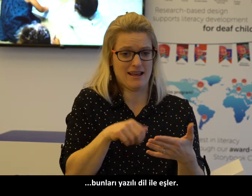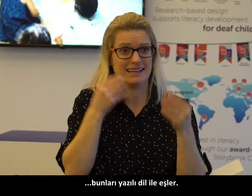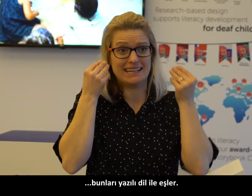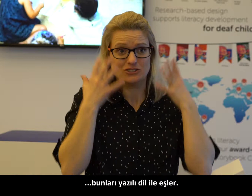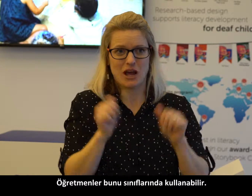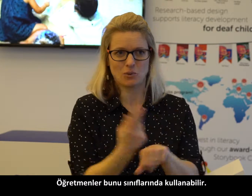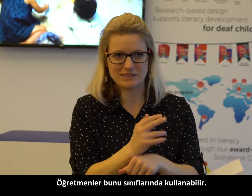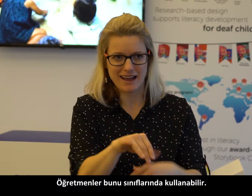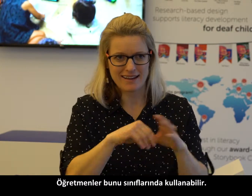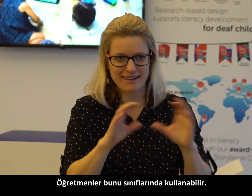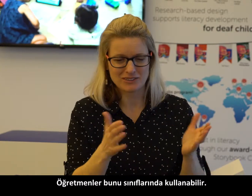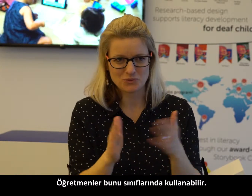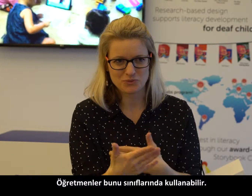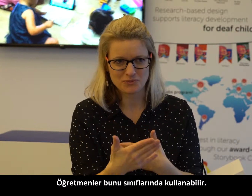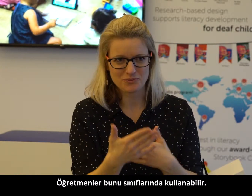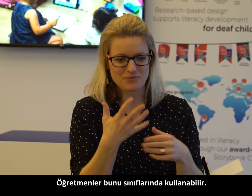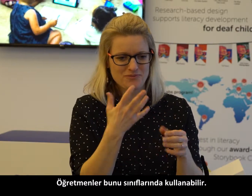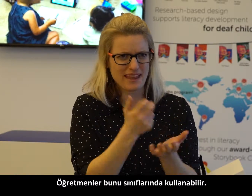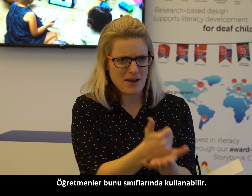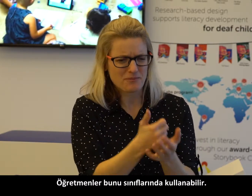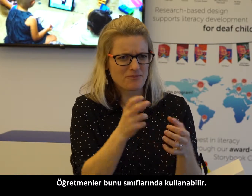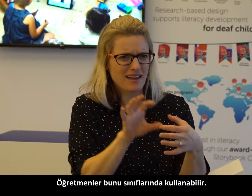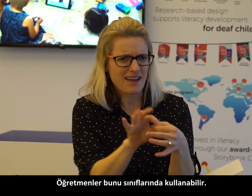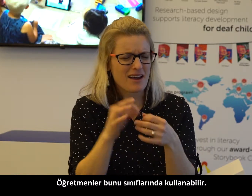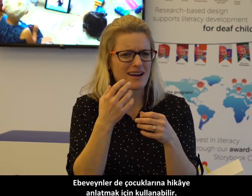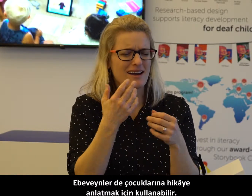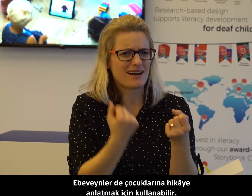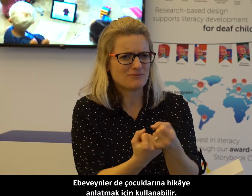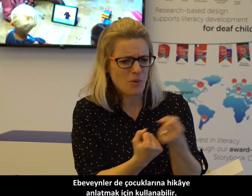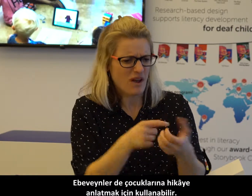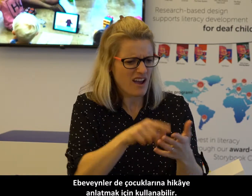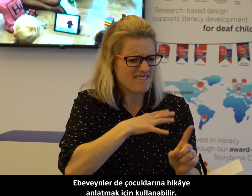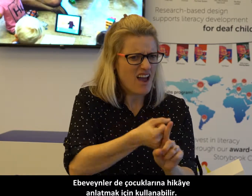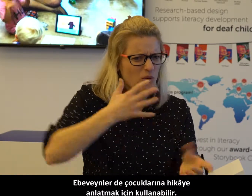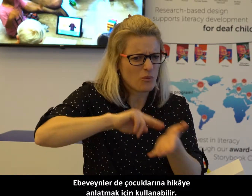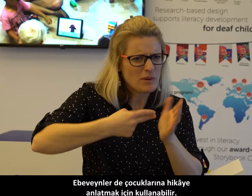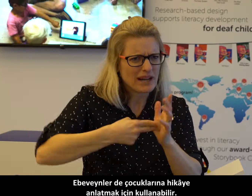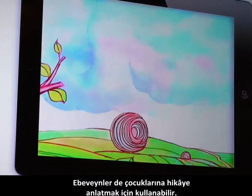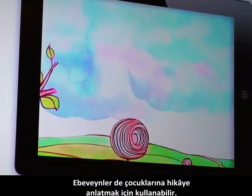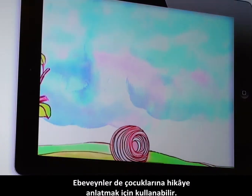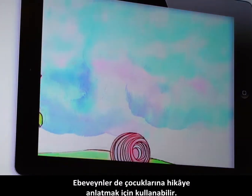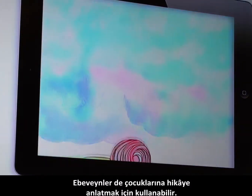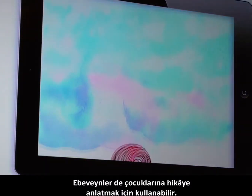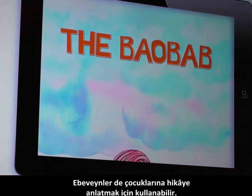page. So teachers could use that in the classroom, parents could use it for telling stories with their children.